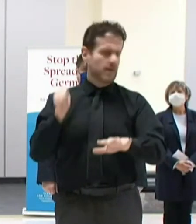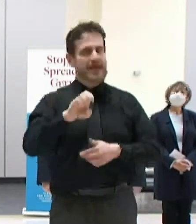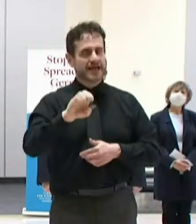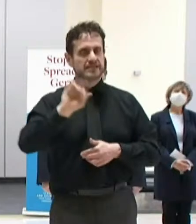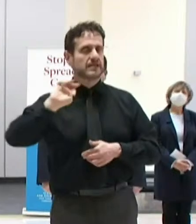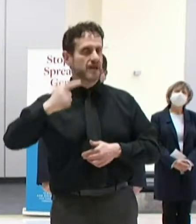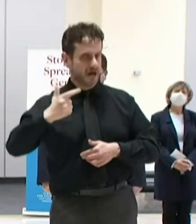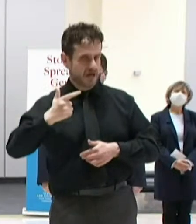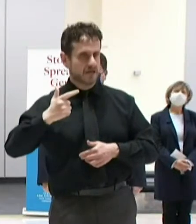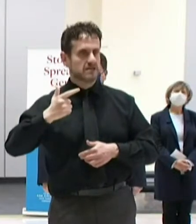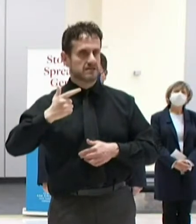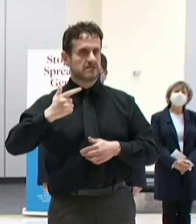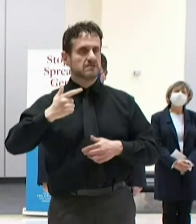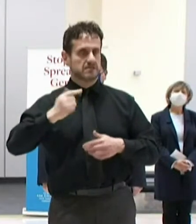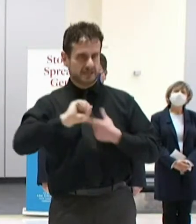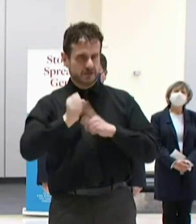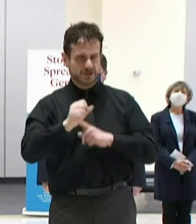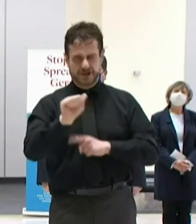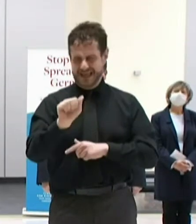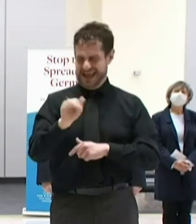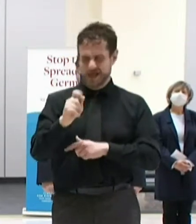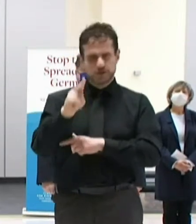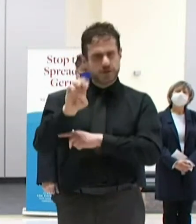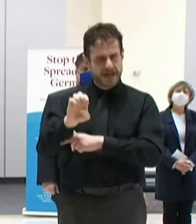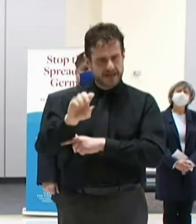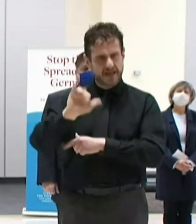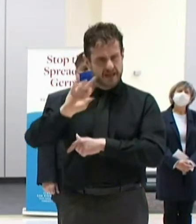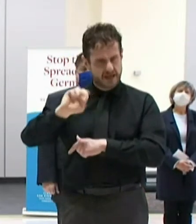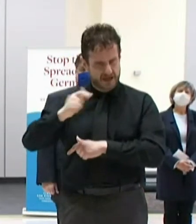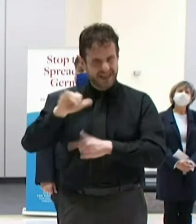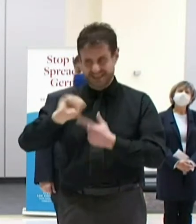No, not at all. Not at all. Right.